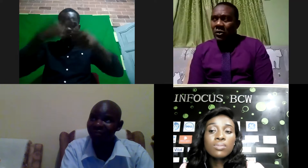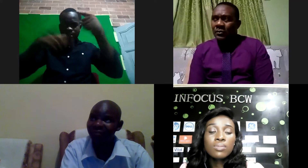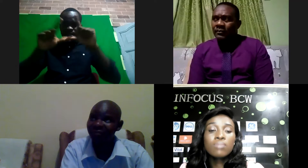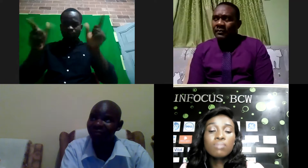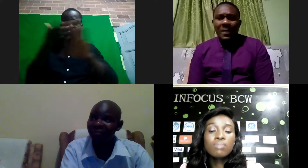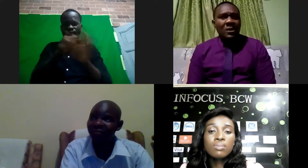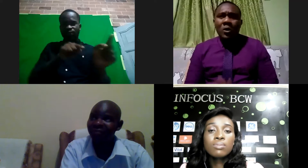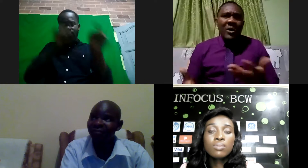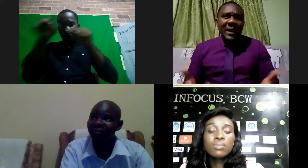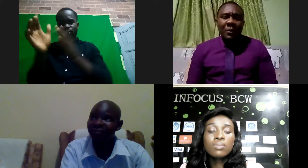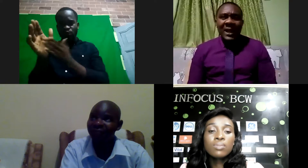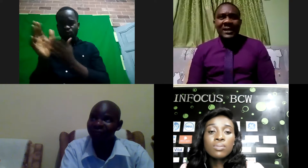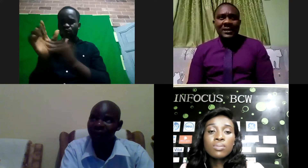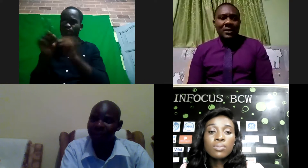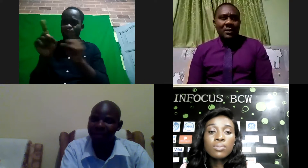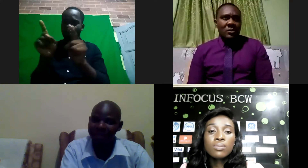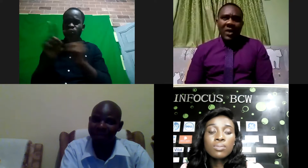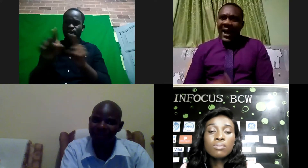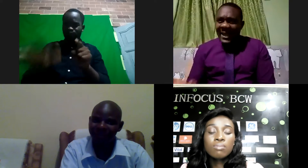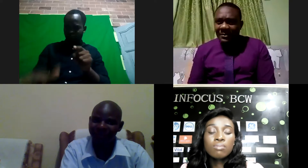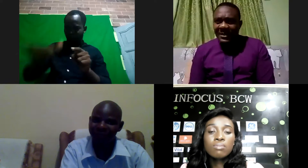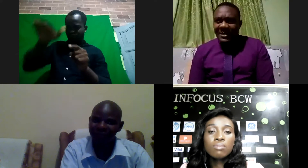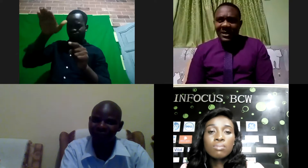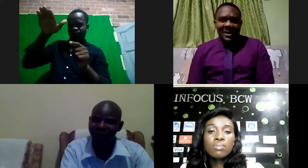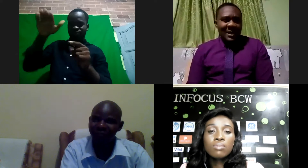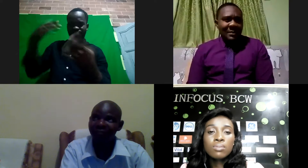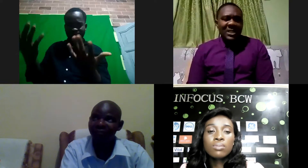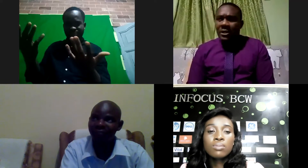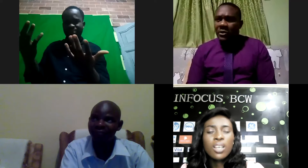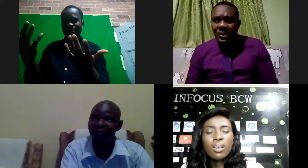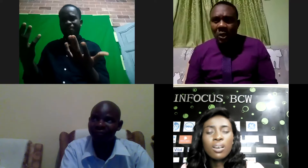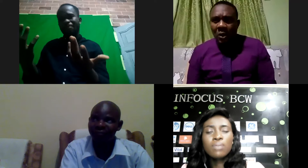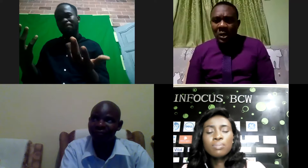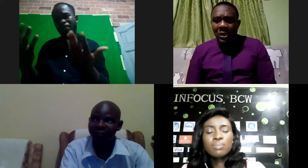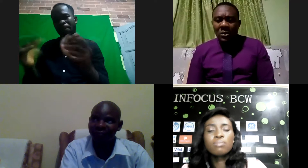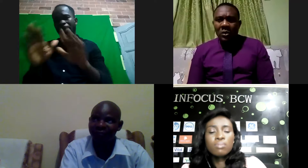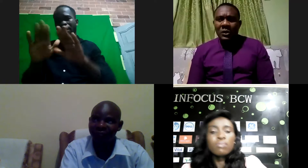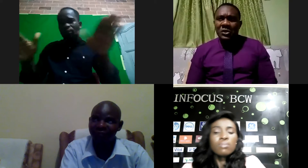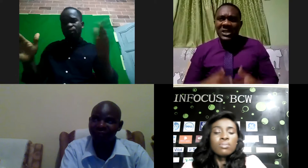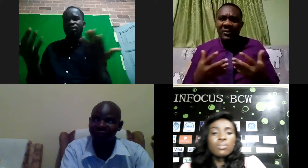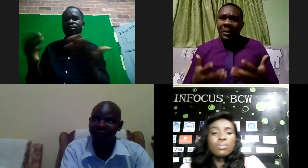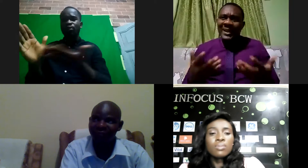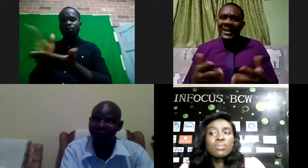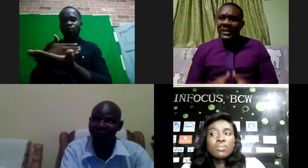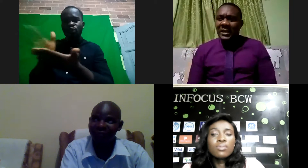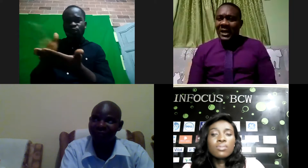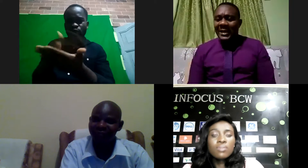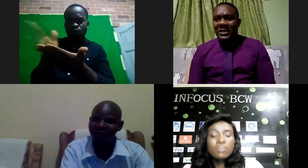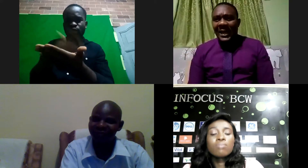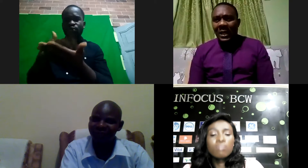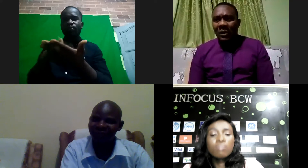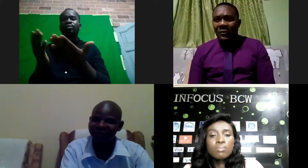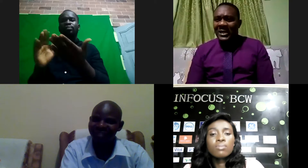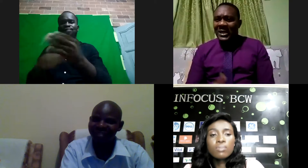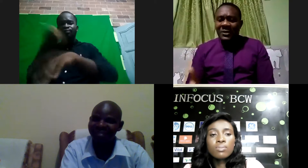And also, growing up, we had, rhymes, children's song. We should develop these in